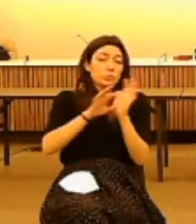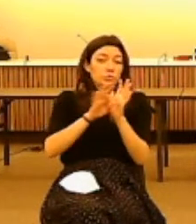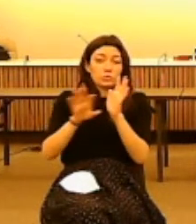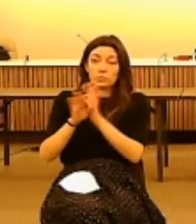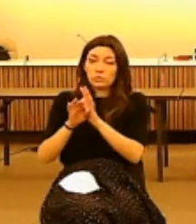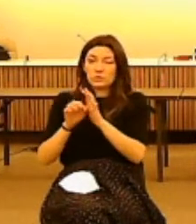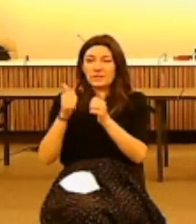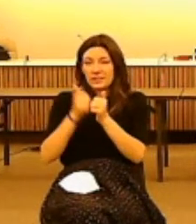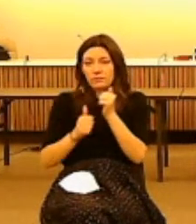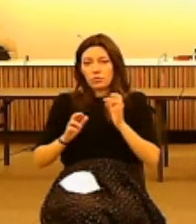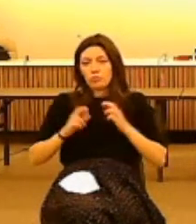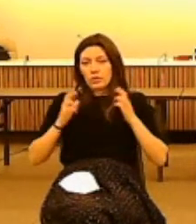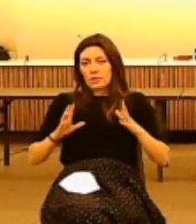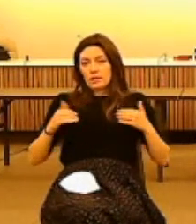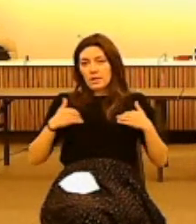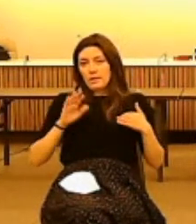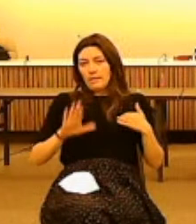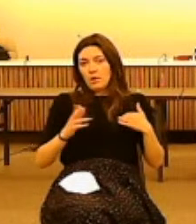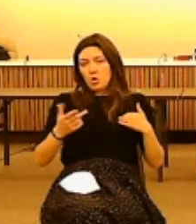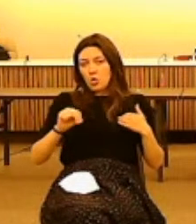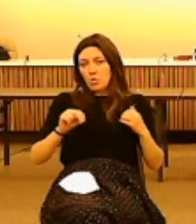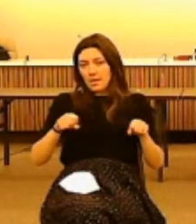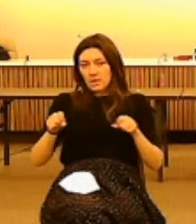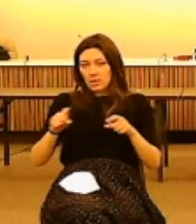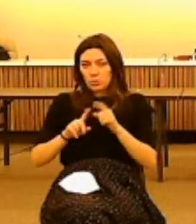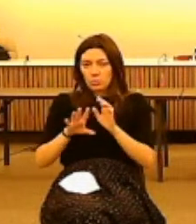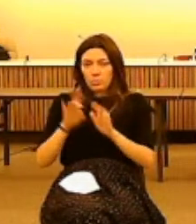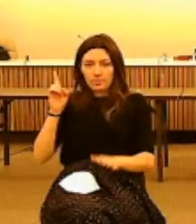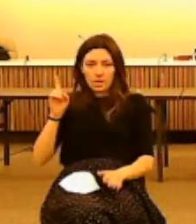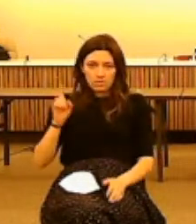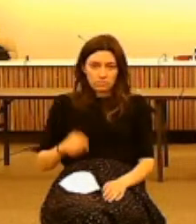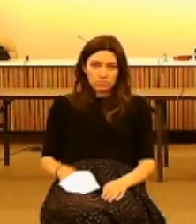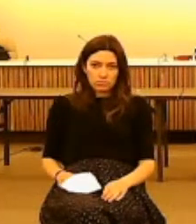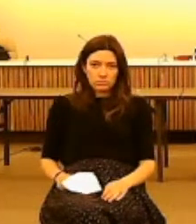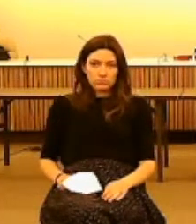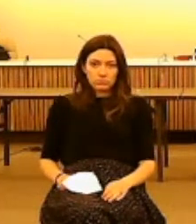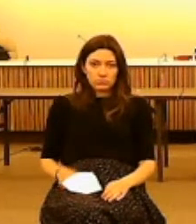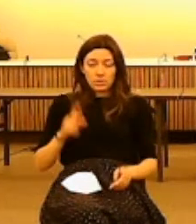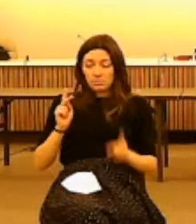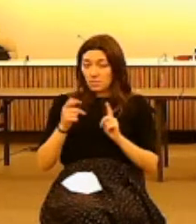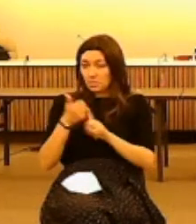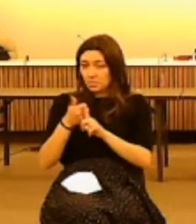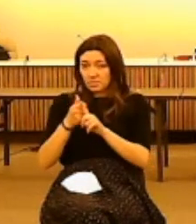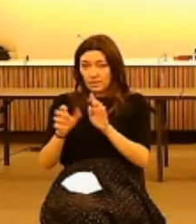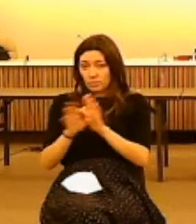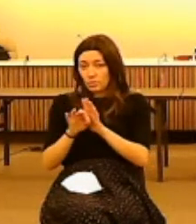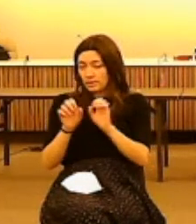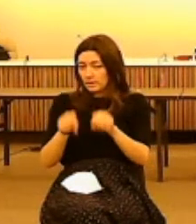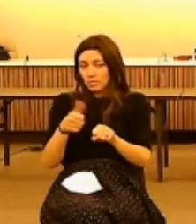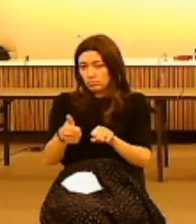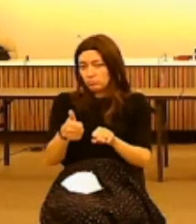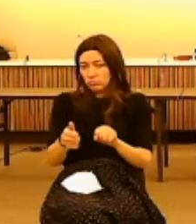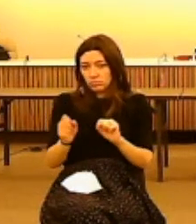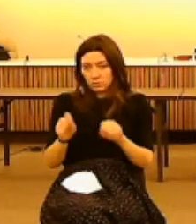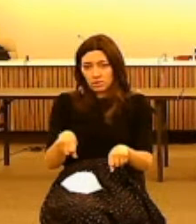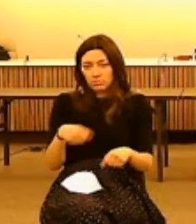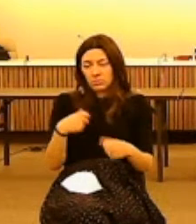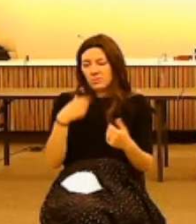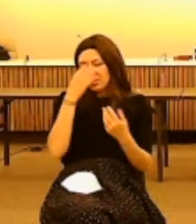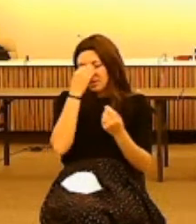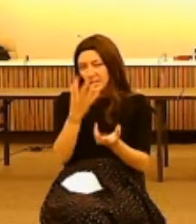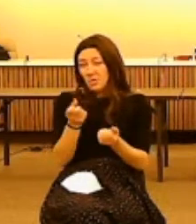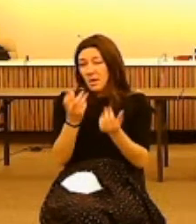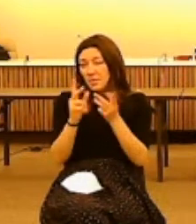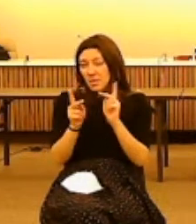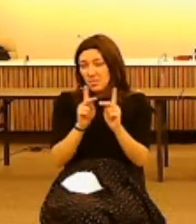has the ability to opt out. Anybody who's already chosen their ESCO is already opt out. But just to give you an idea how few people